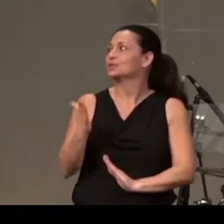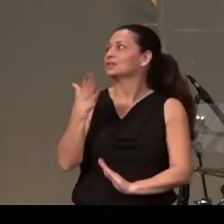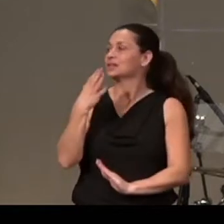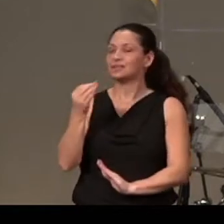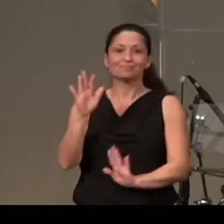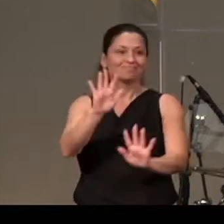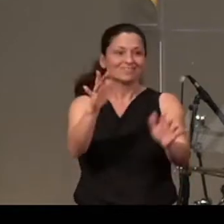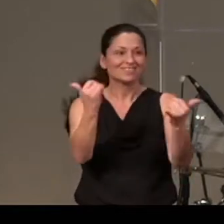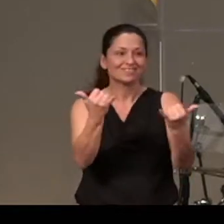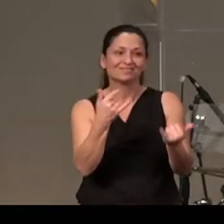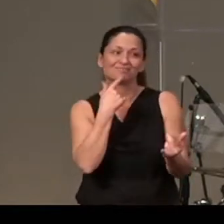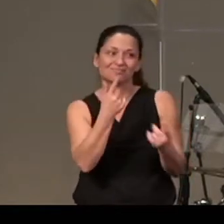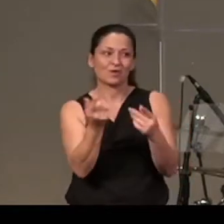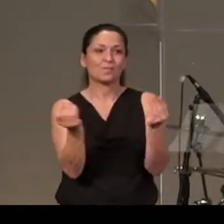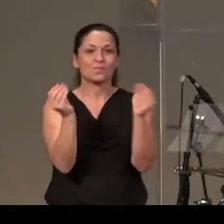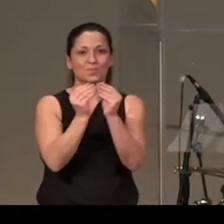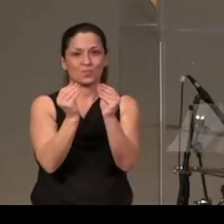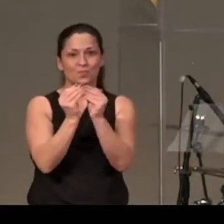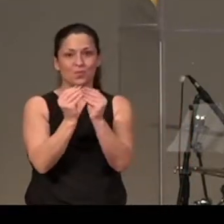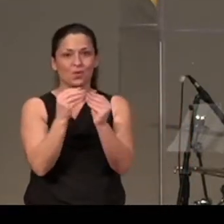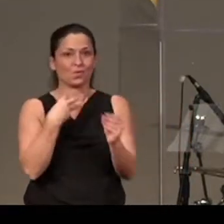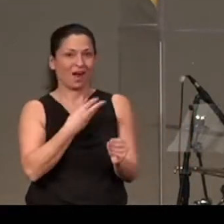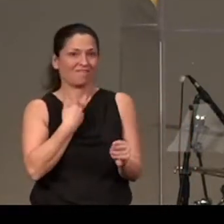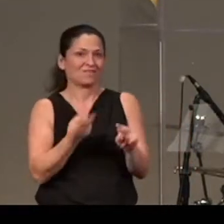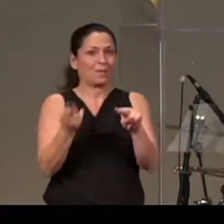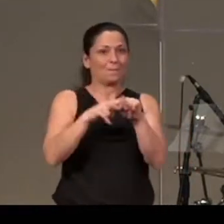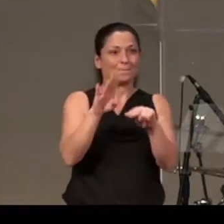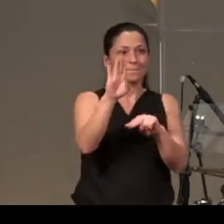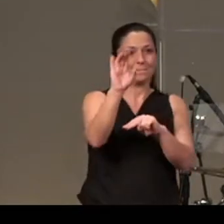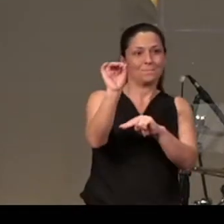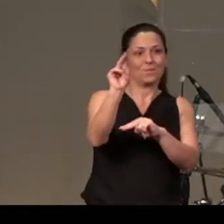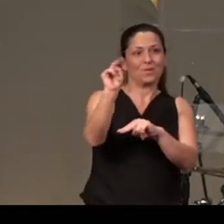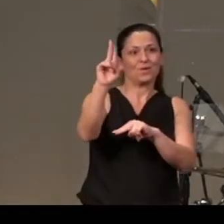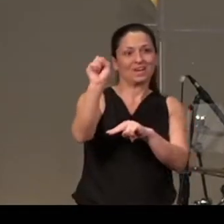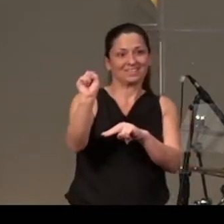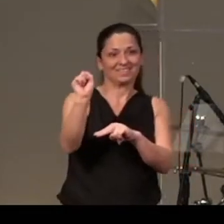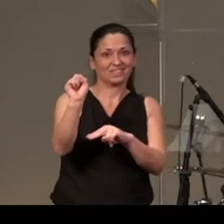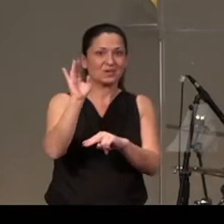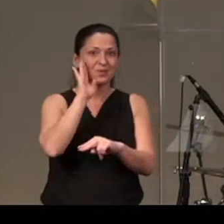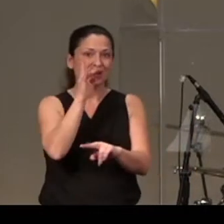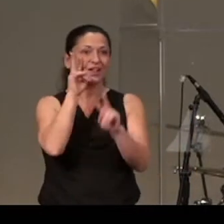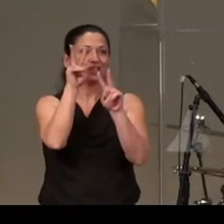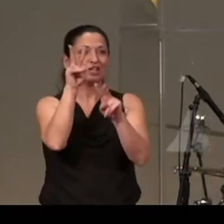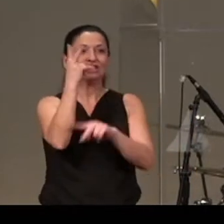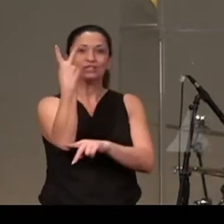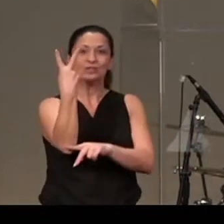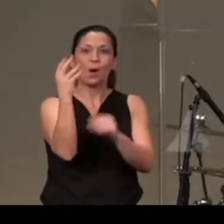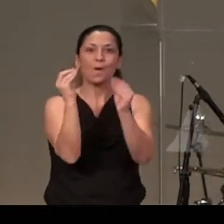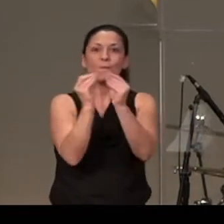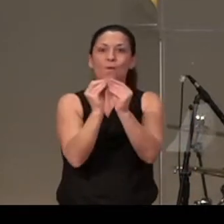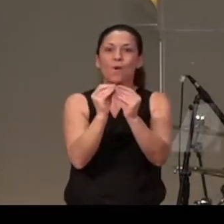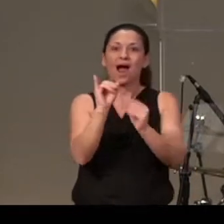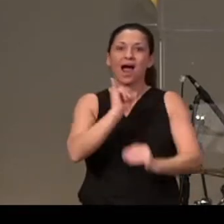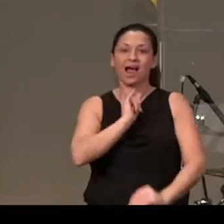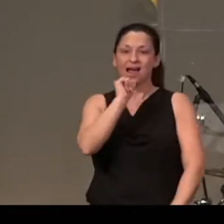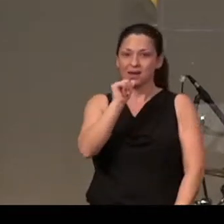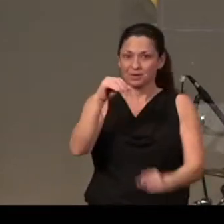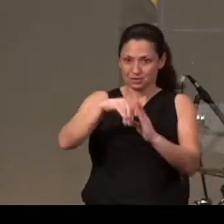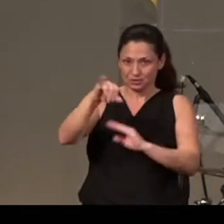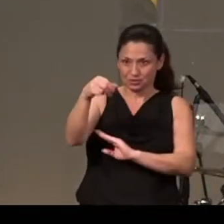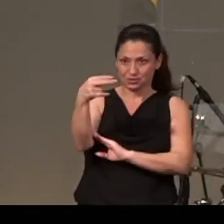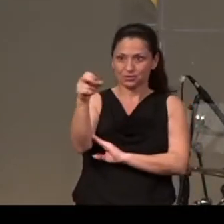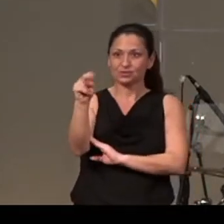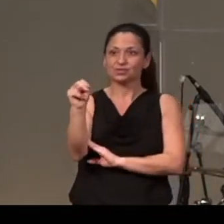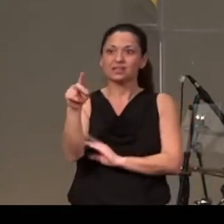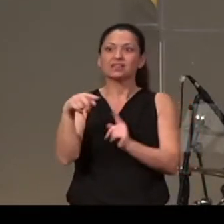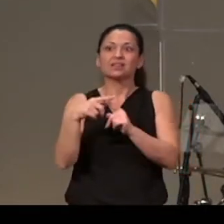there's more. We're in a bonus round. We're going to look at two more I Ams in John, and then we'll have an I Am for